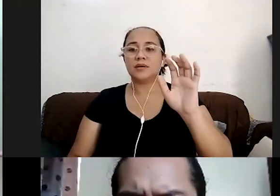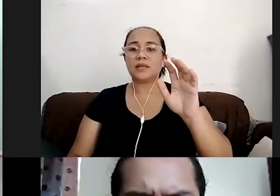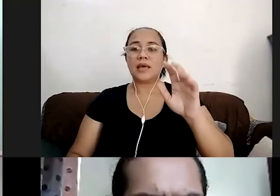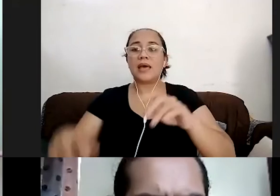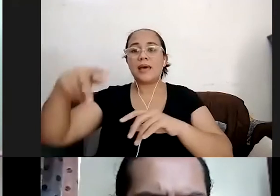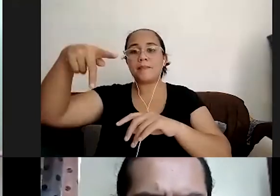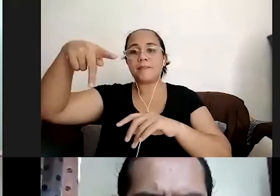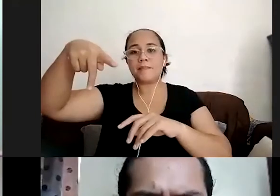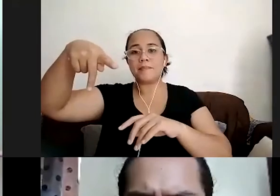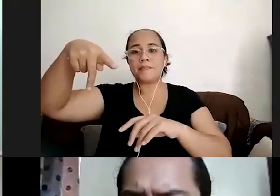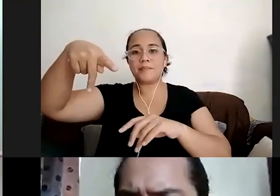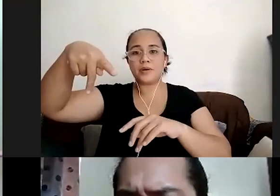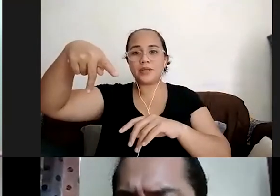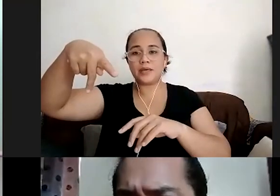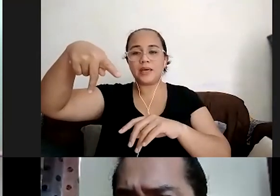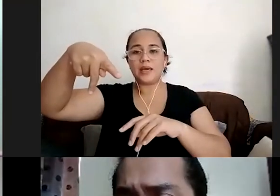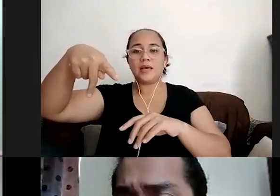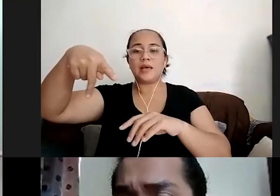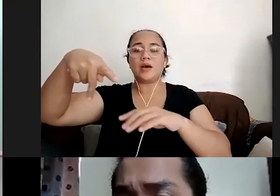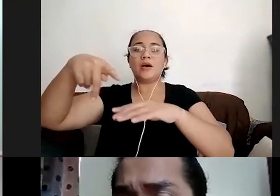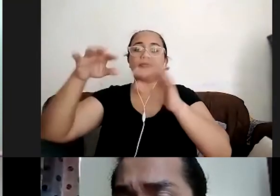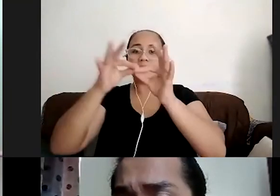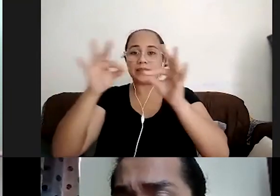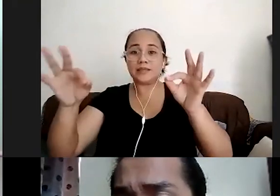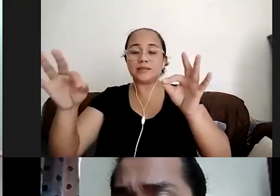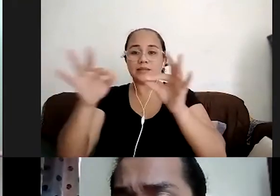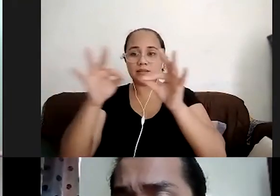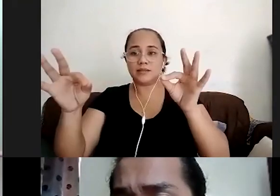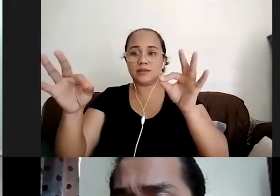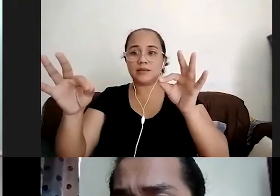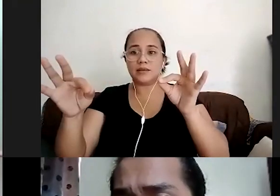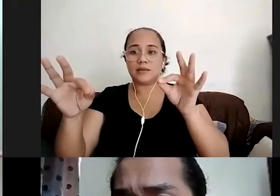predicate of the sentence, teaching English is fun.